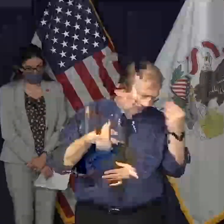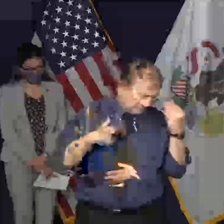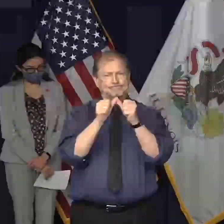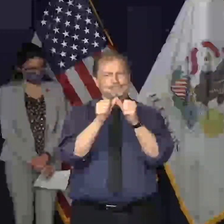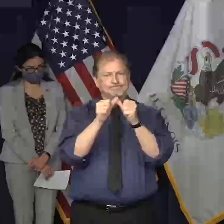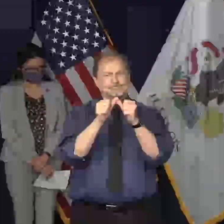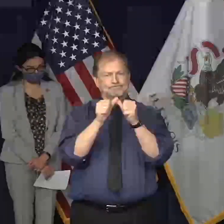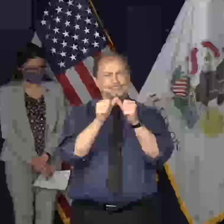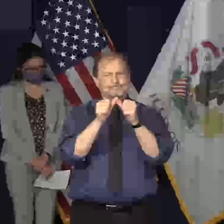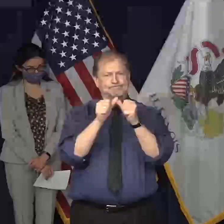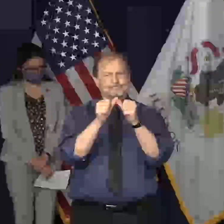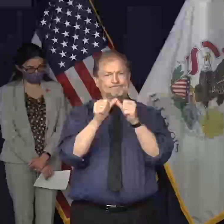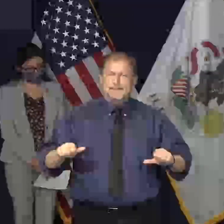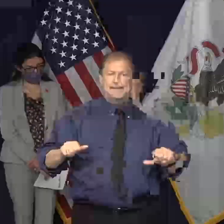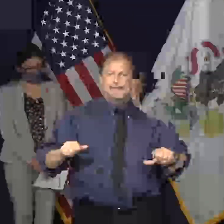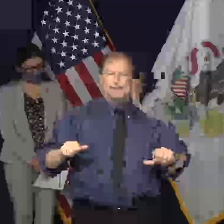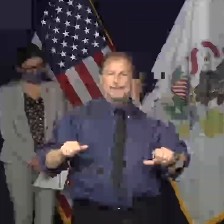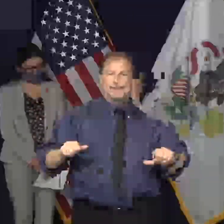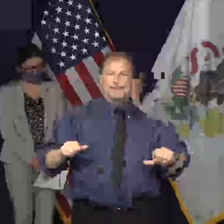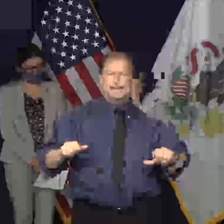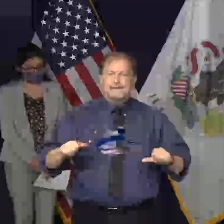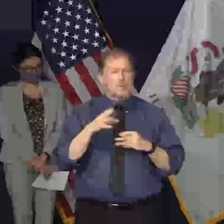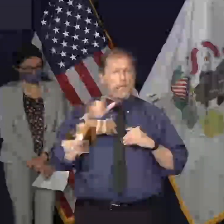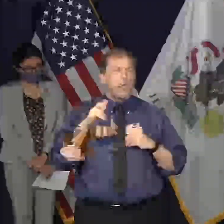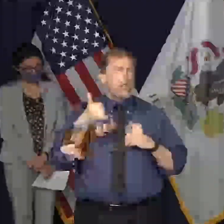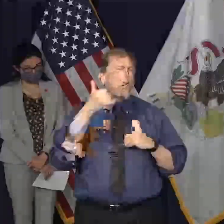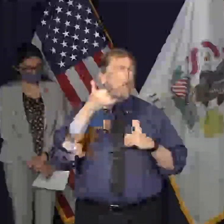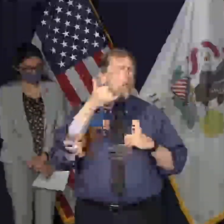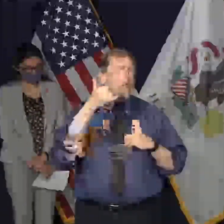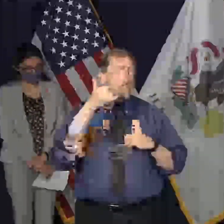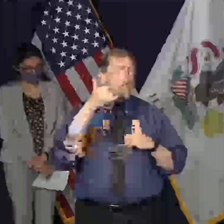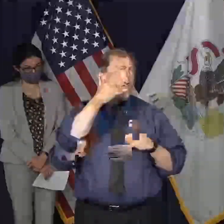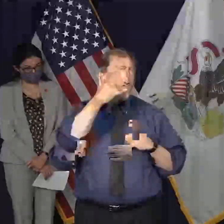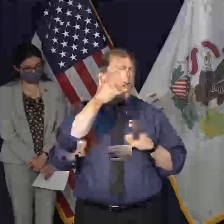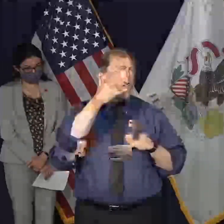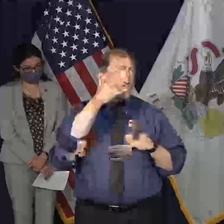the state. All you gotta do is give us a call,